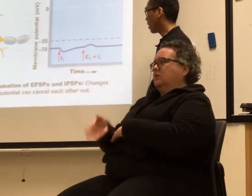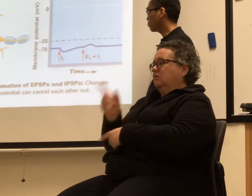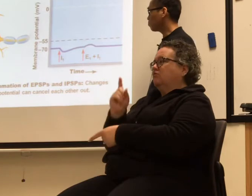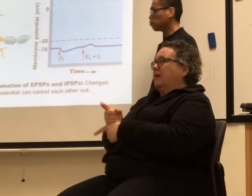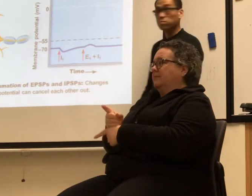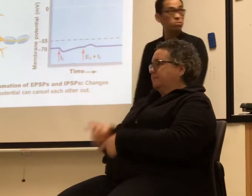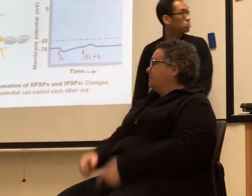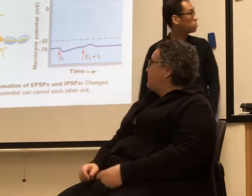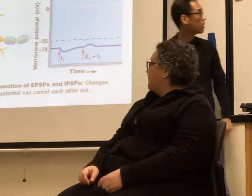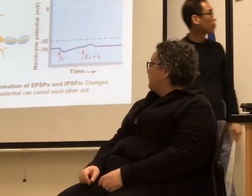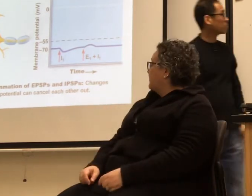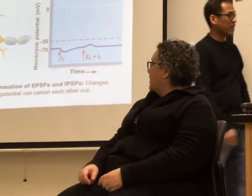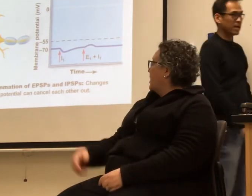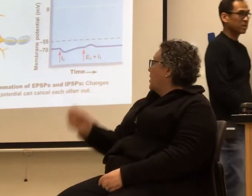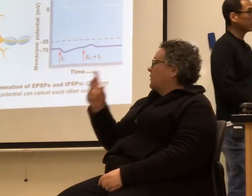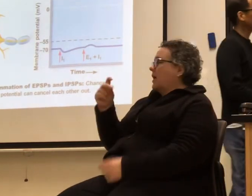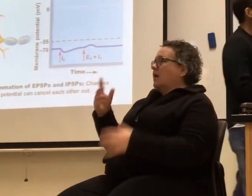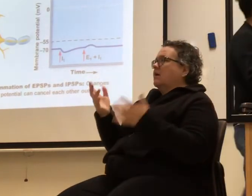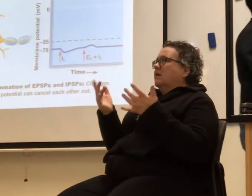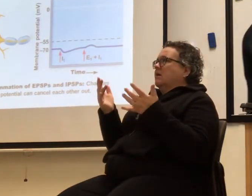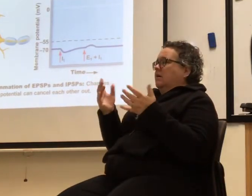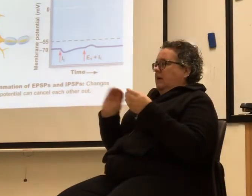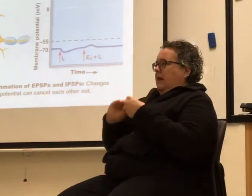Okay, number 10.